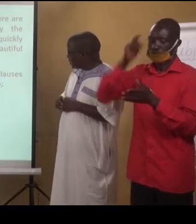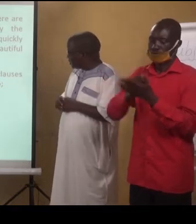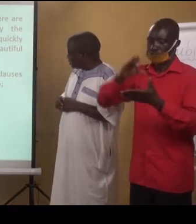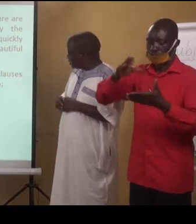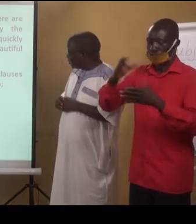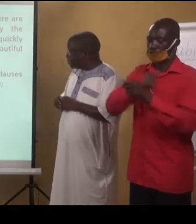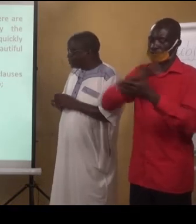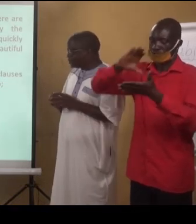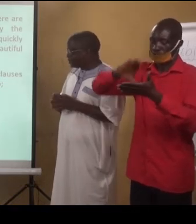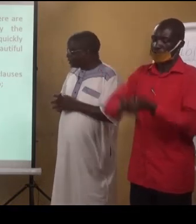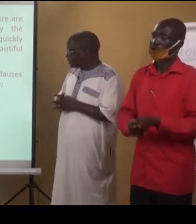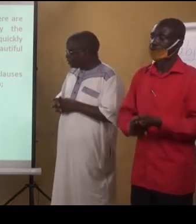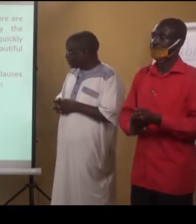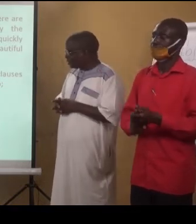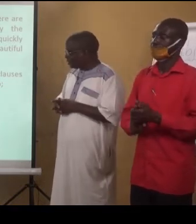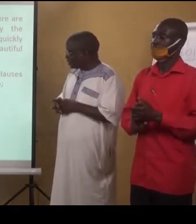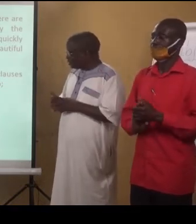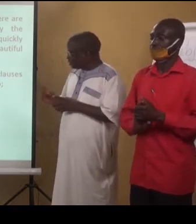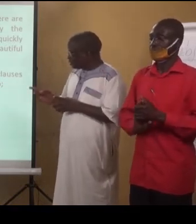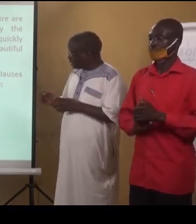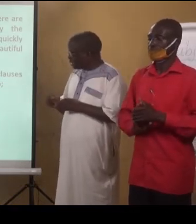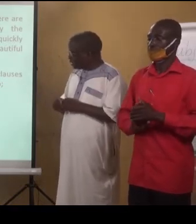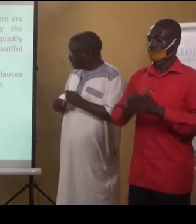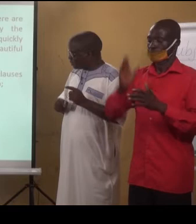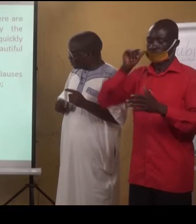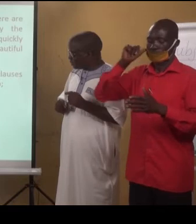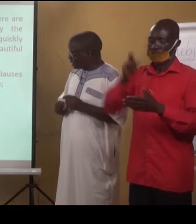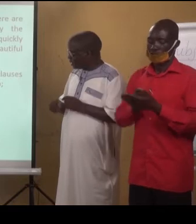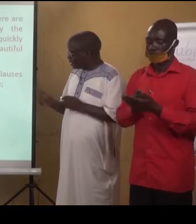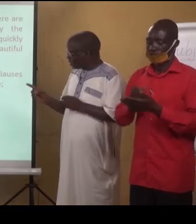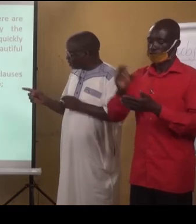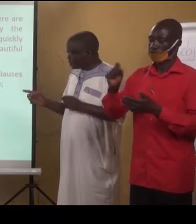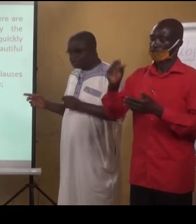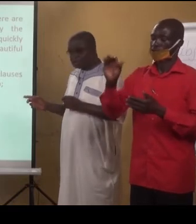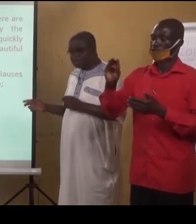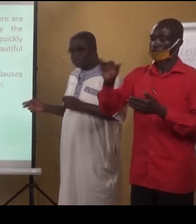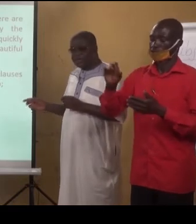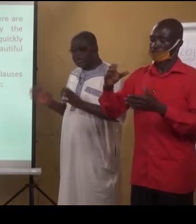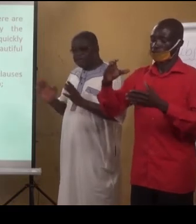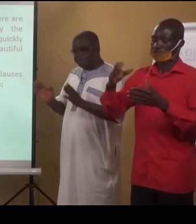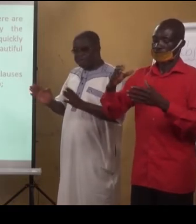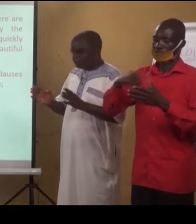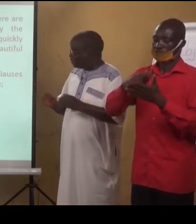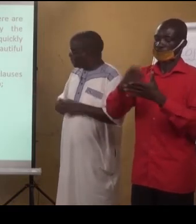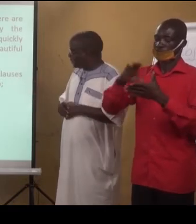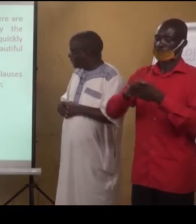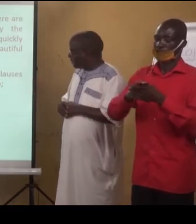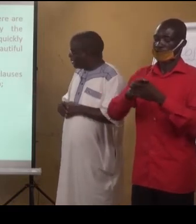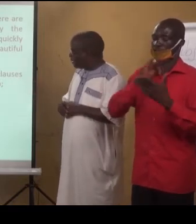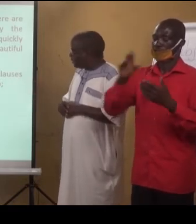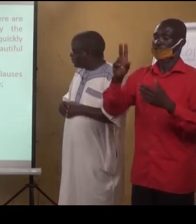married? Whose daughter got married? Daughter, subject. Got married, verb.